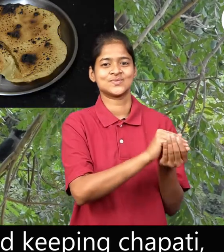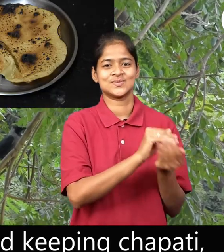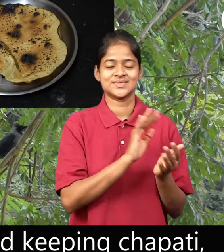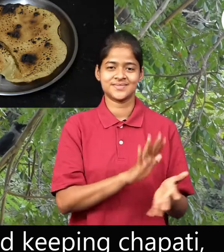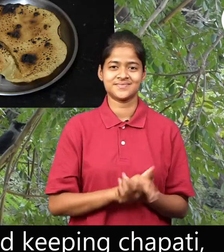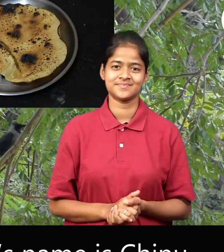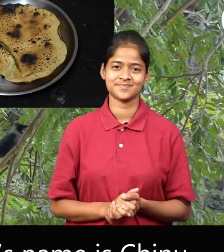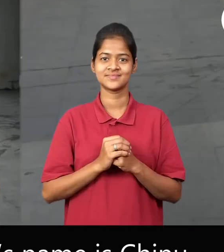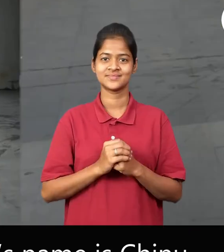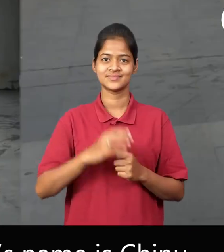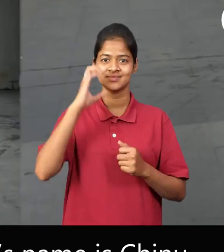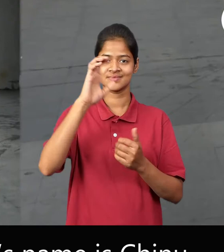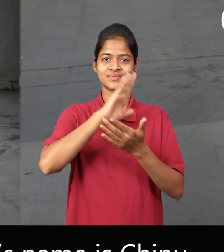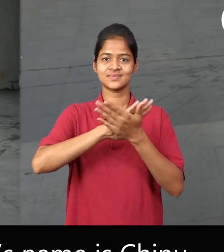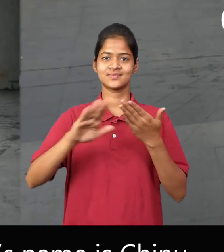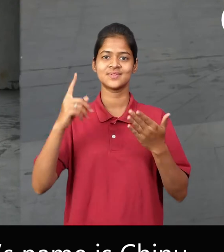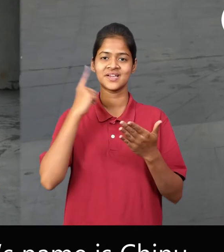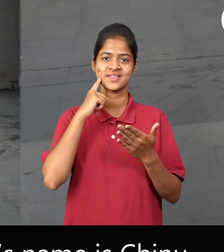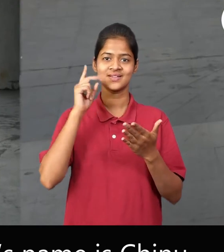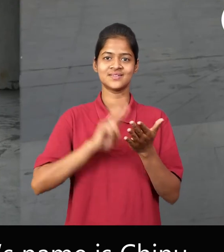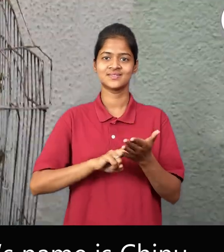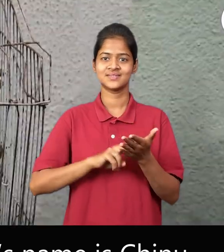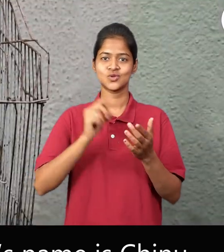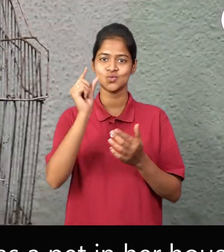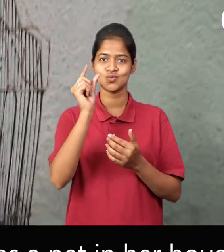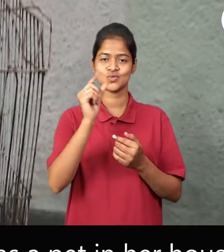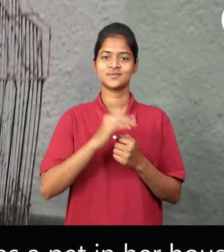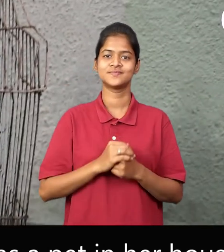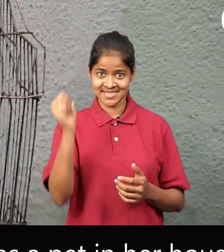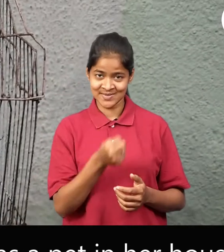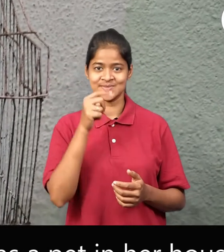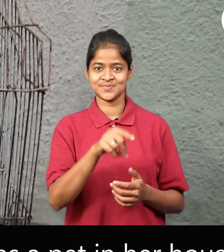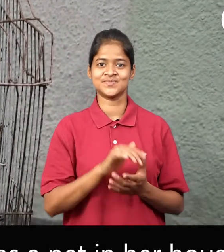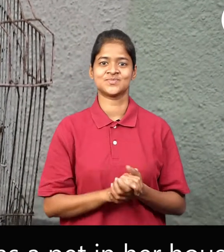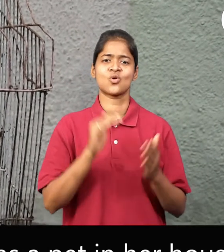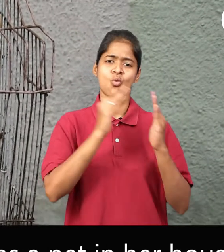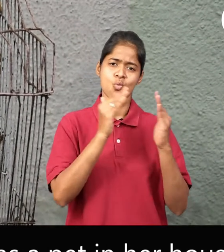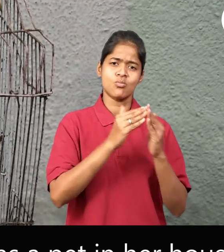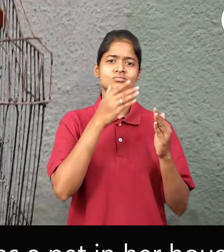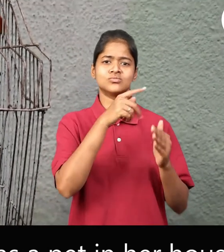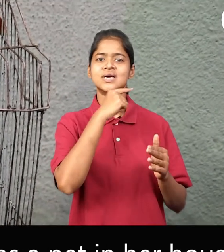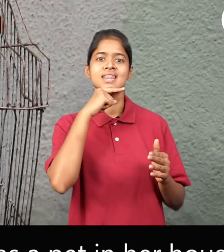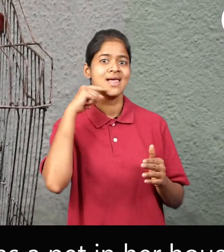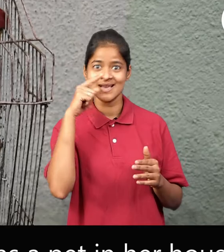monica's friend's name is chinu chinu has a parrot as a pet in her house